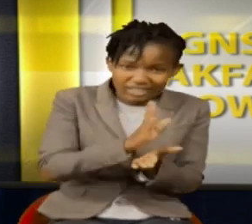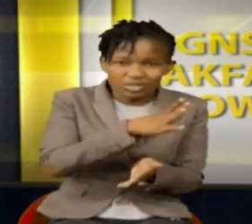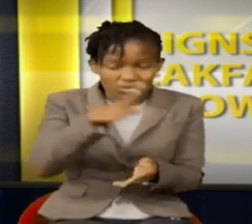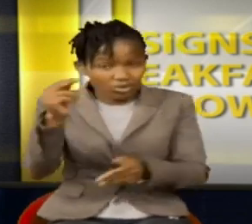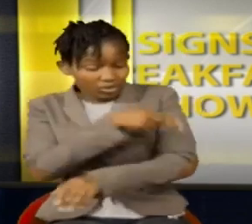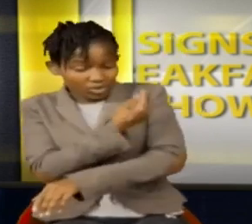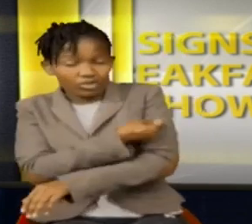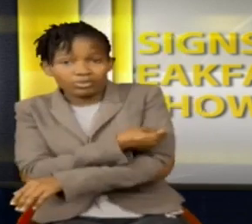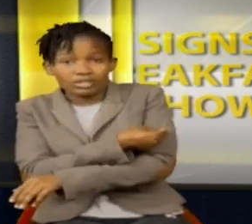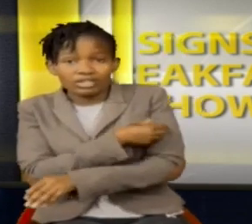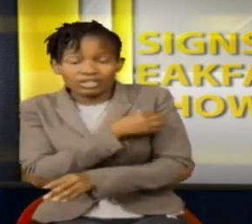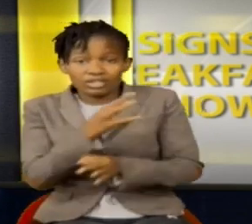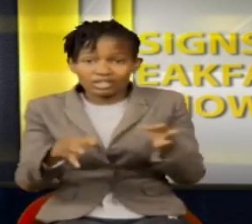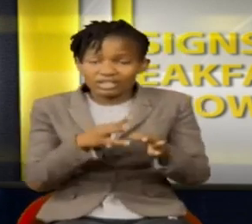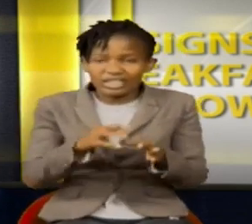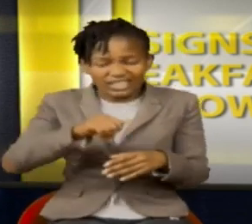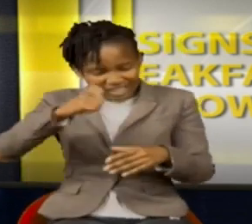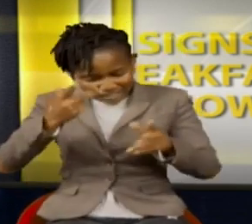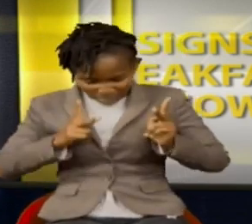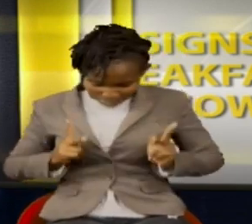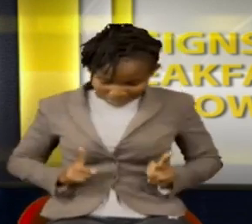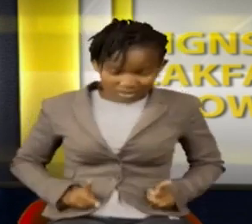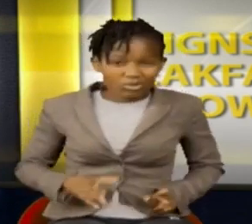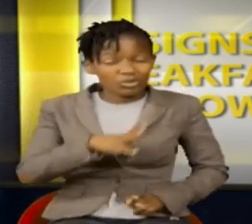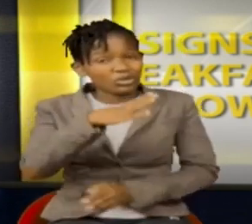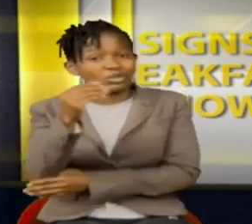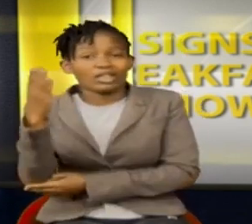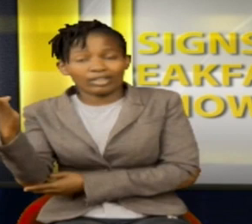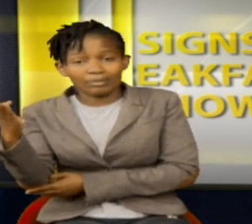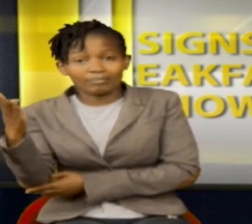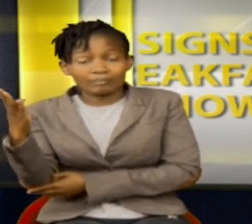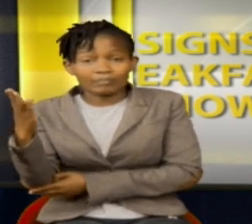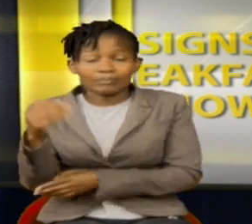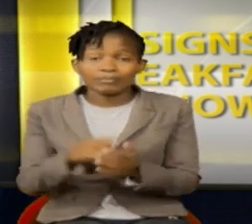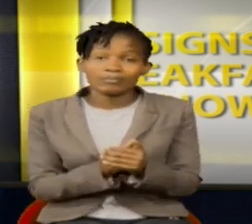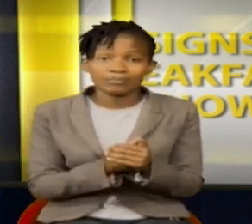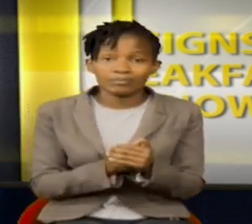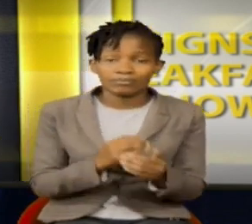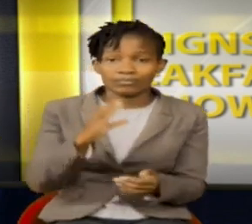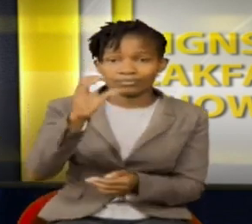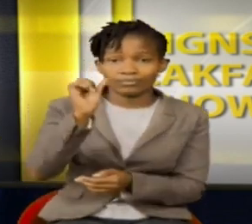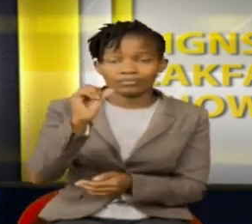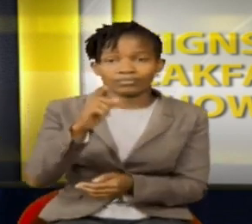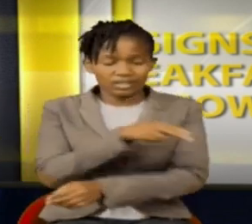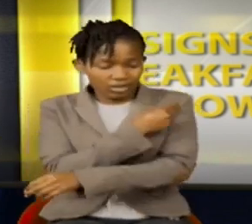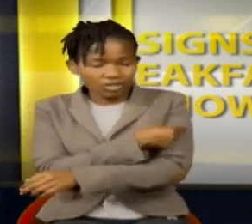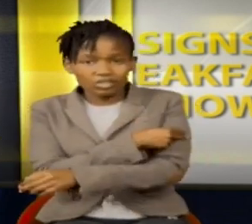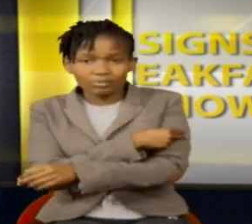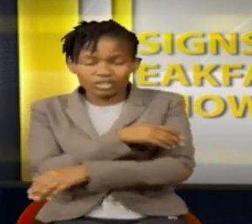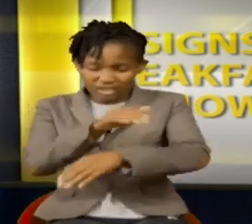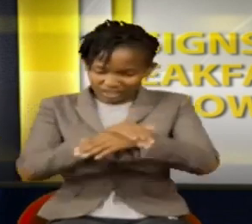have the right, like any other person, to walk into a clinic or a pharmacy or a hospital and get